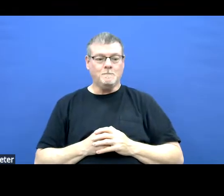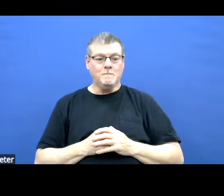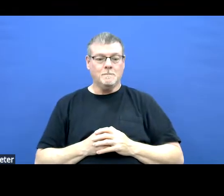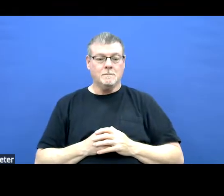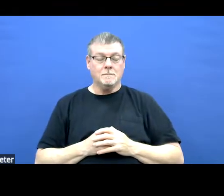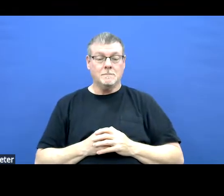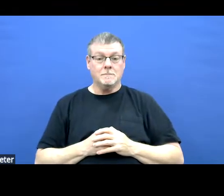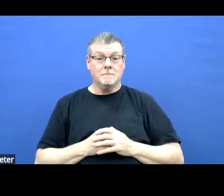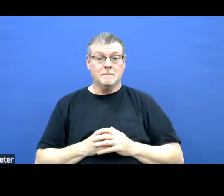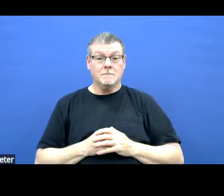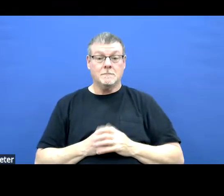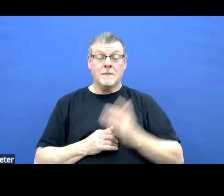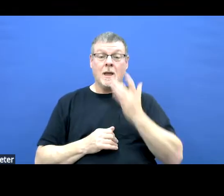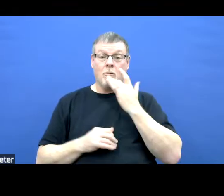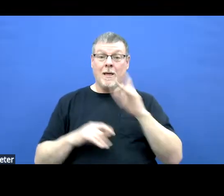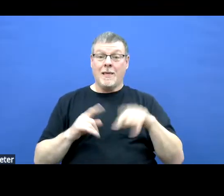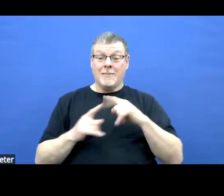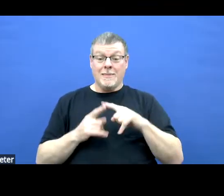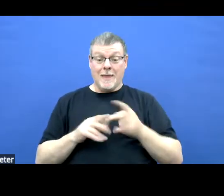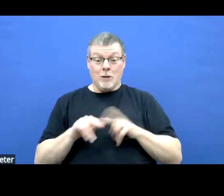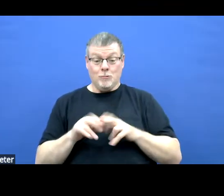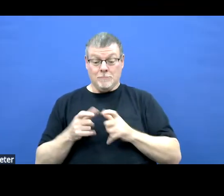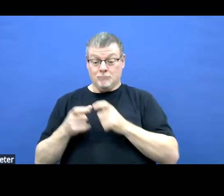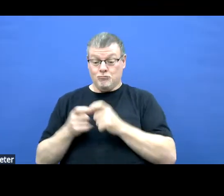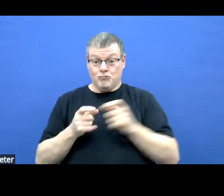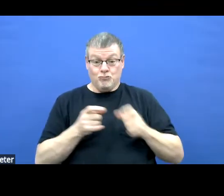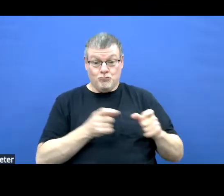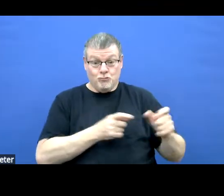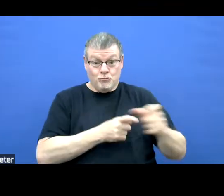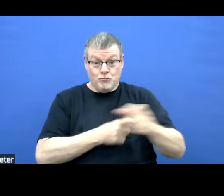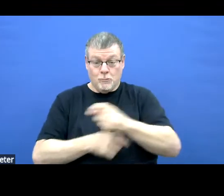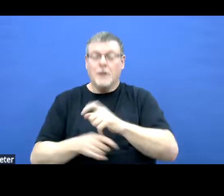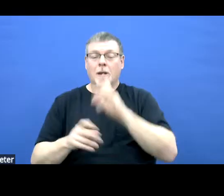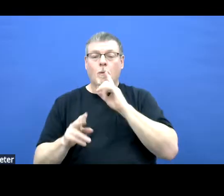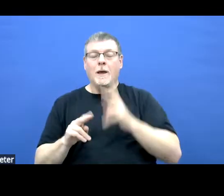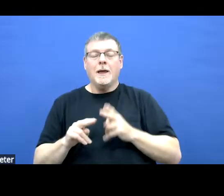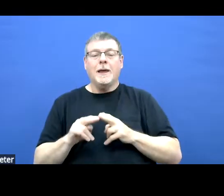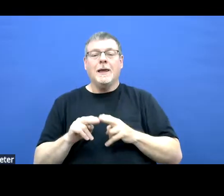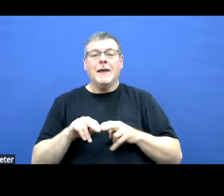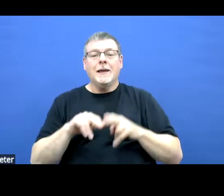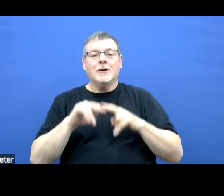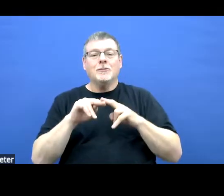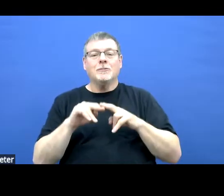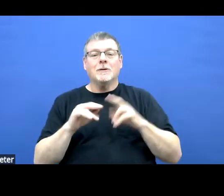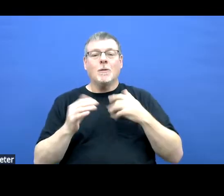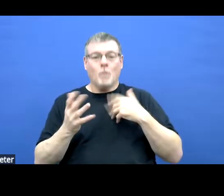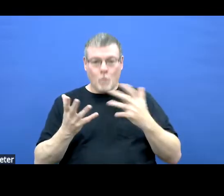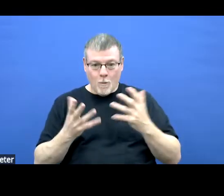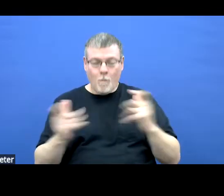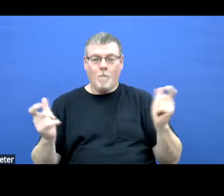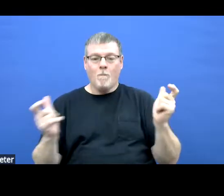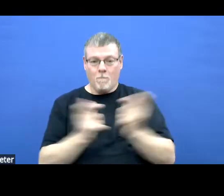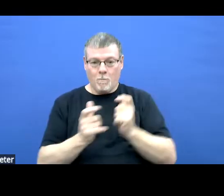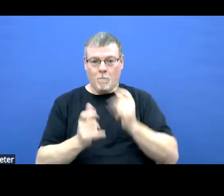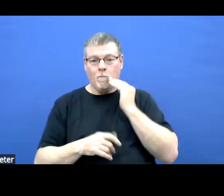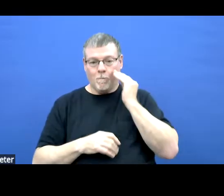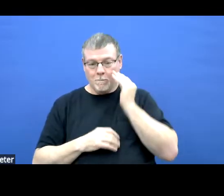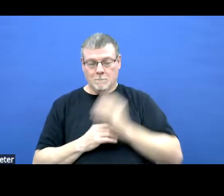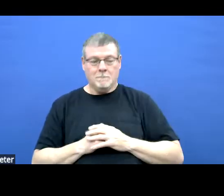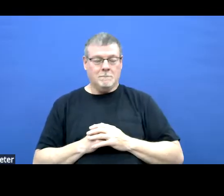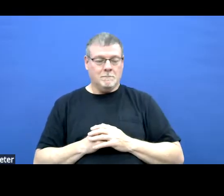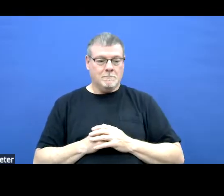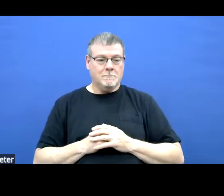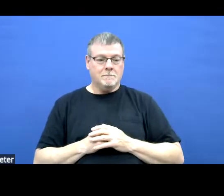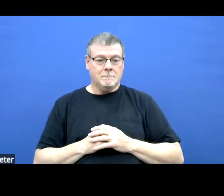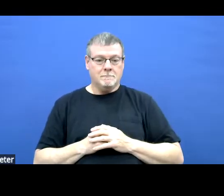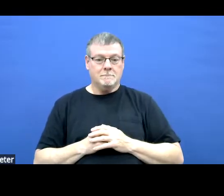Rather than just increase the density, we're saying if we're going to increase the density, we want smaller homes. That's about